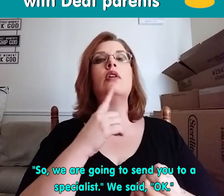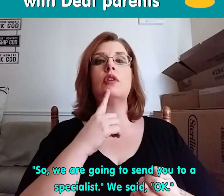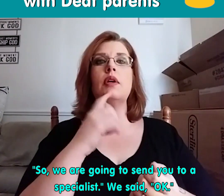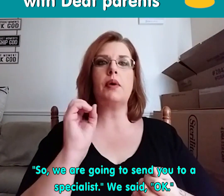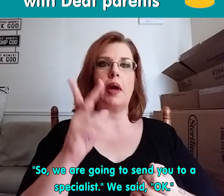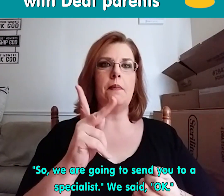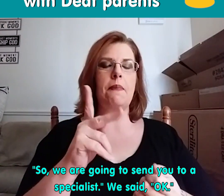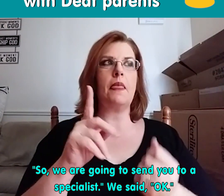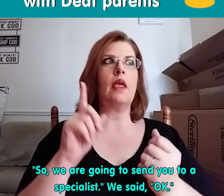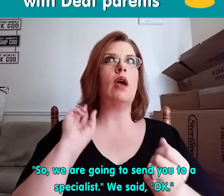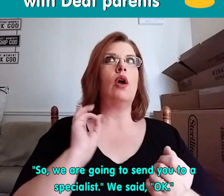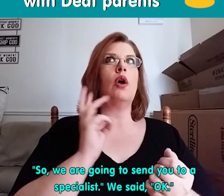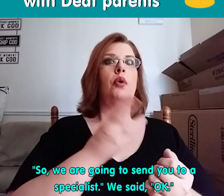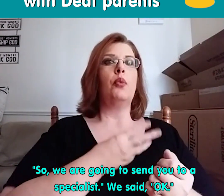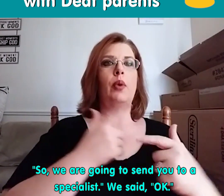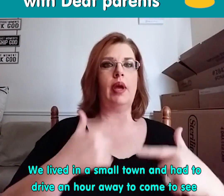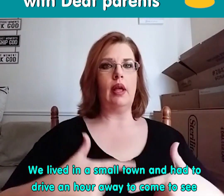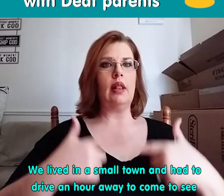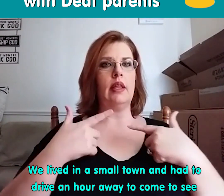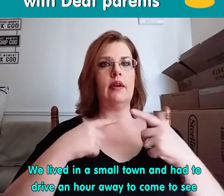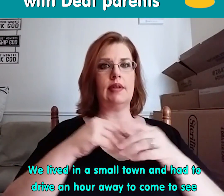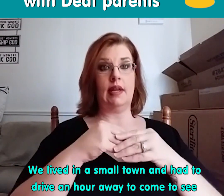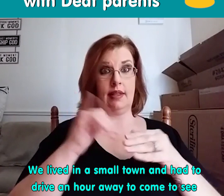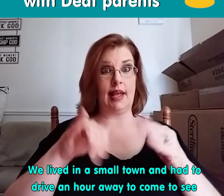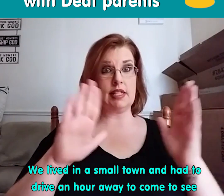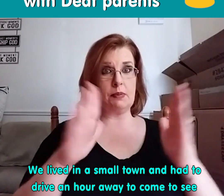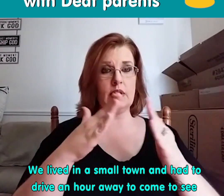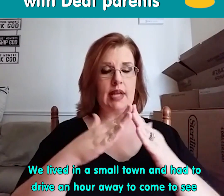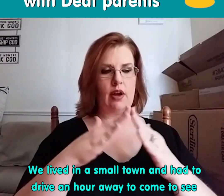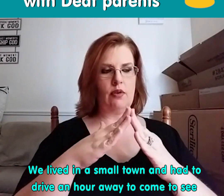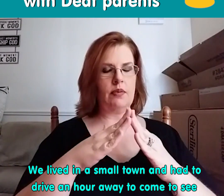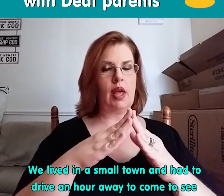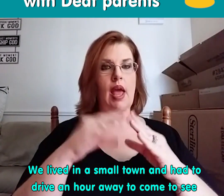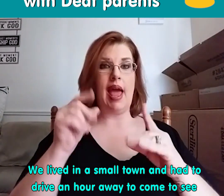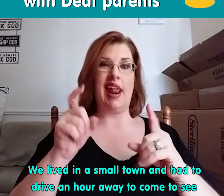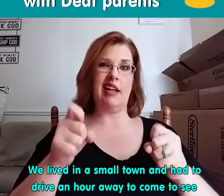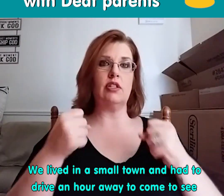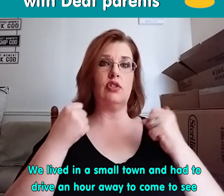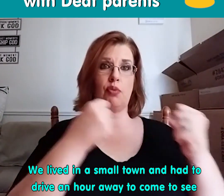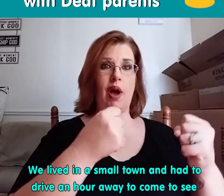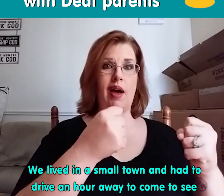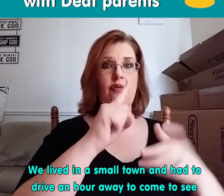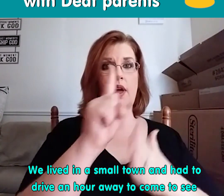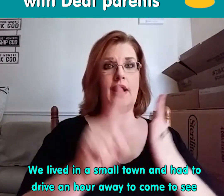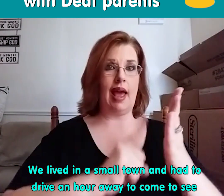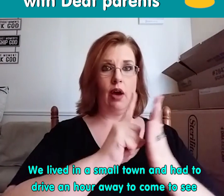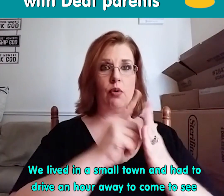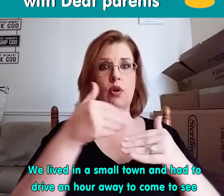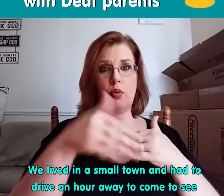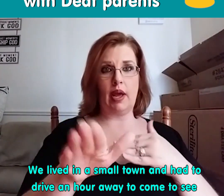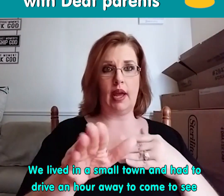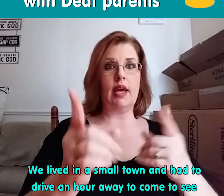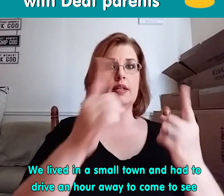oh no, I can't stand here, because it made me sick. Anyway, I